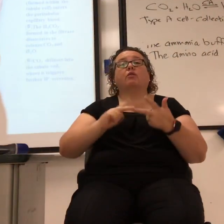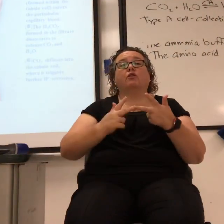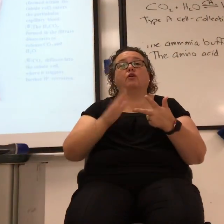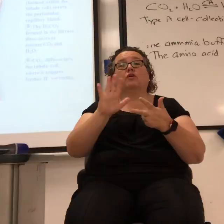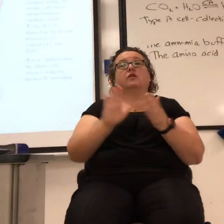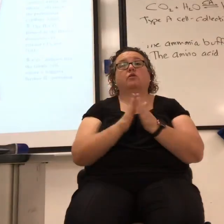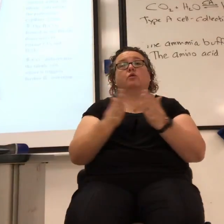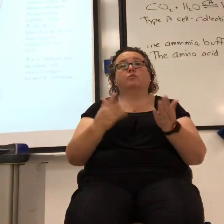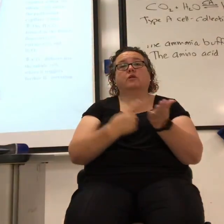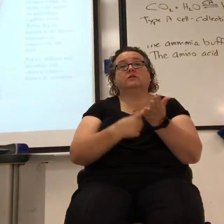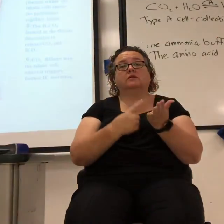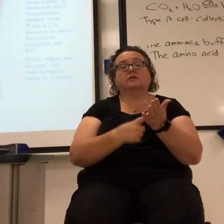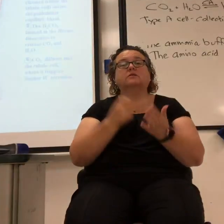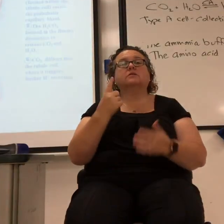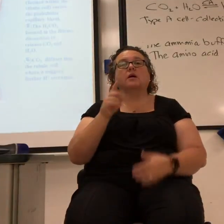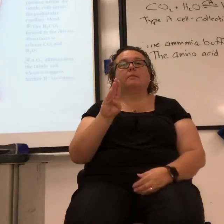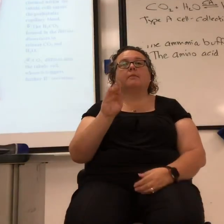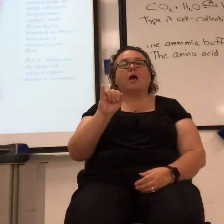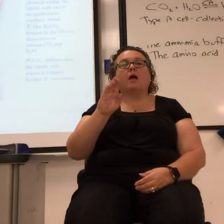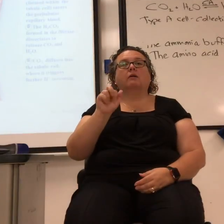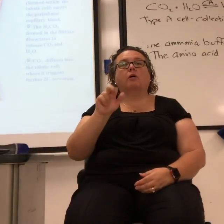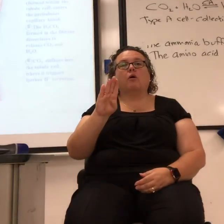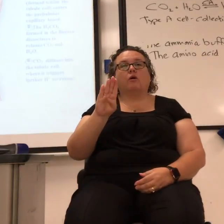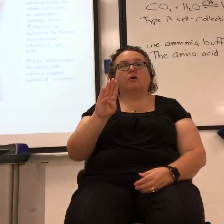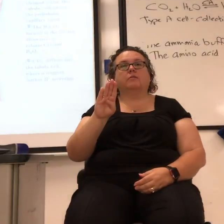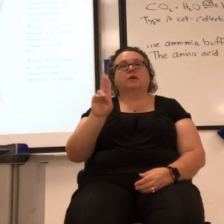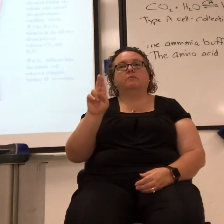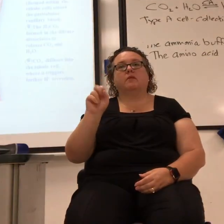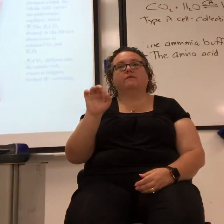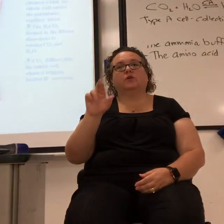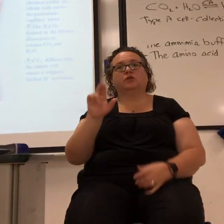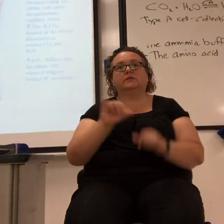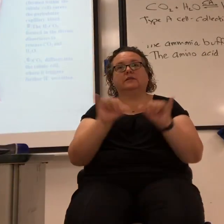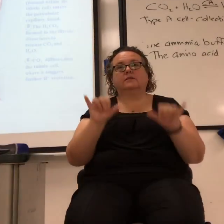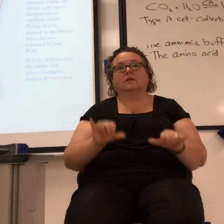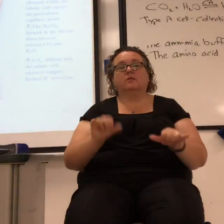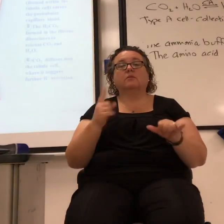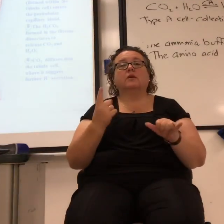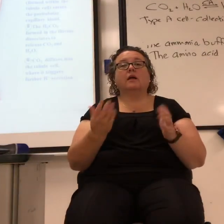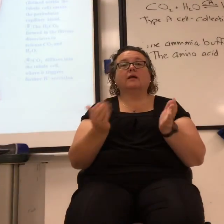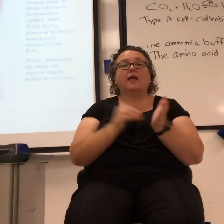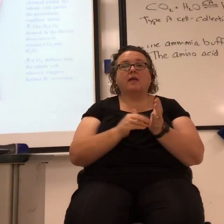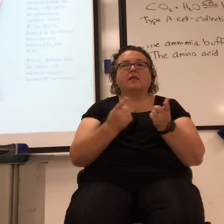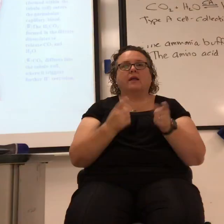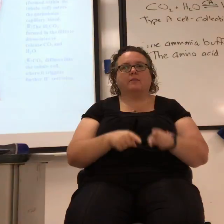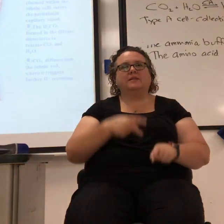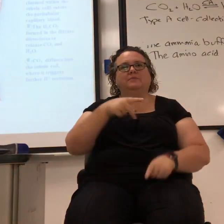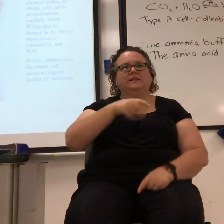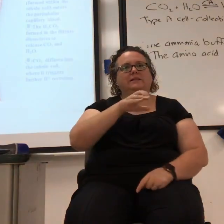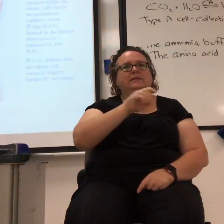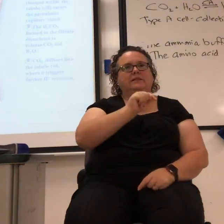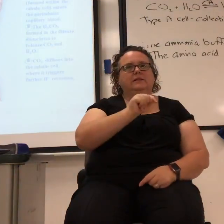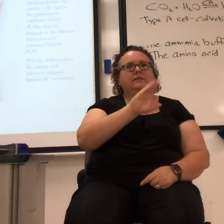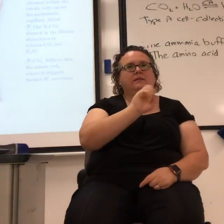talks about is the bicarb buffer system. That again happens in the PCT cell.